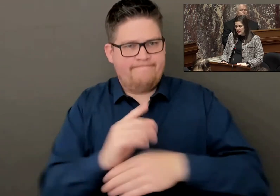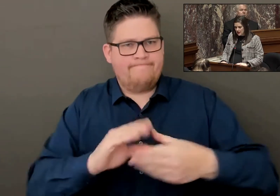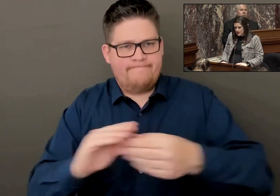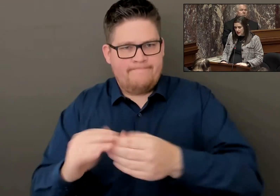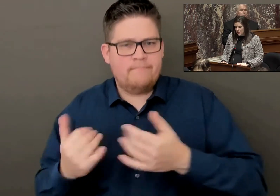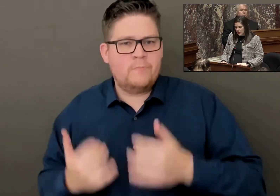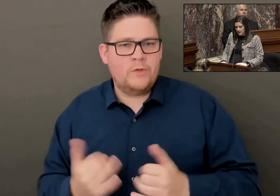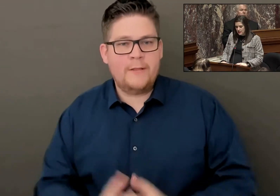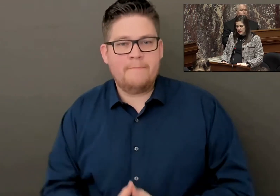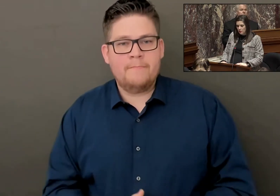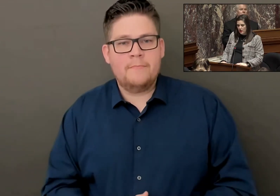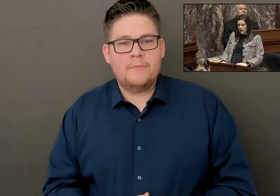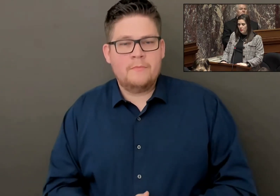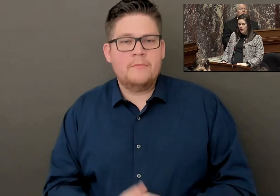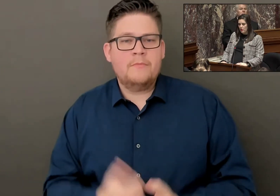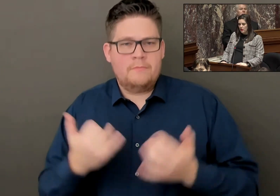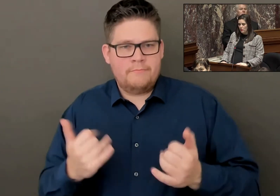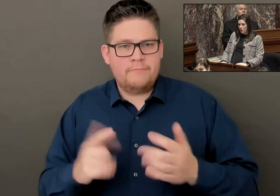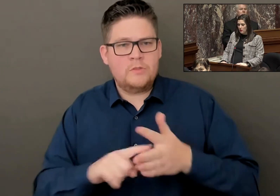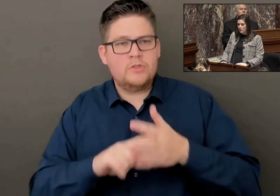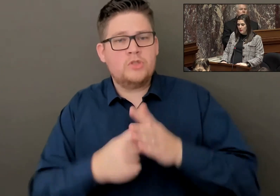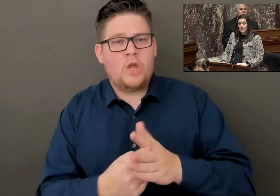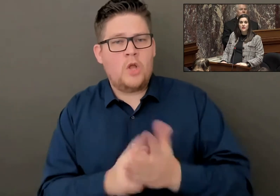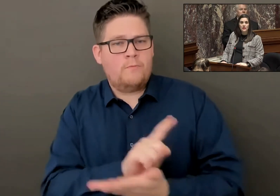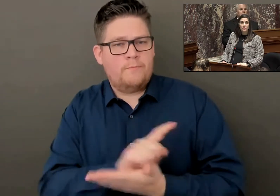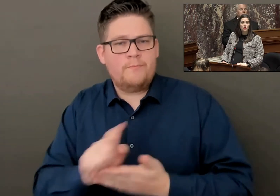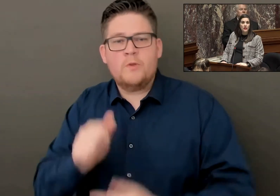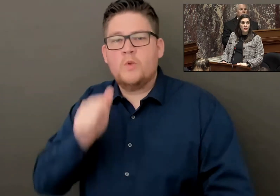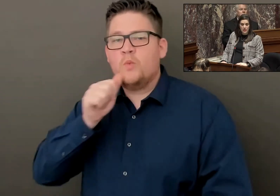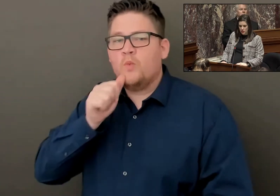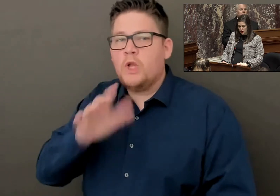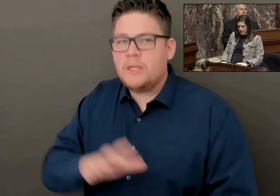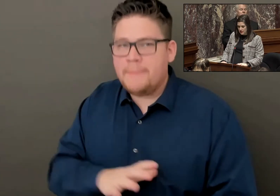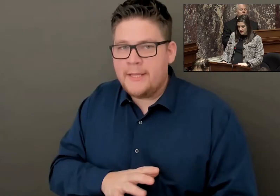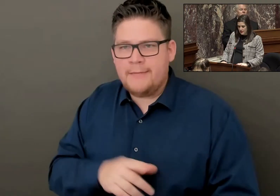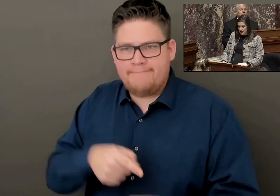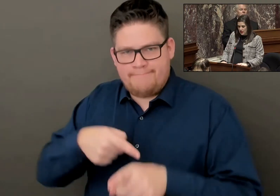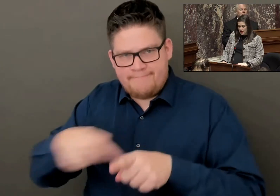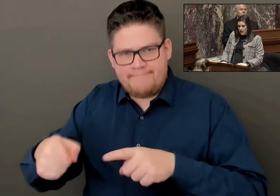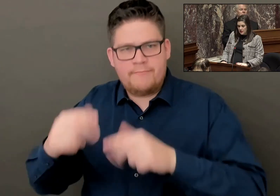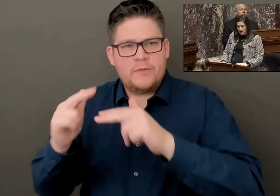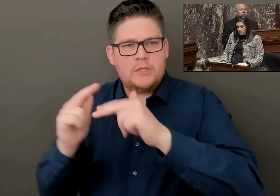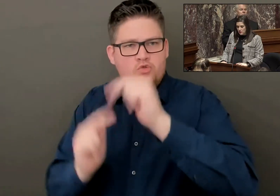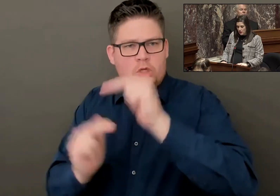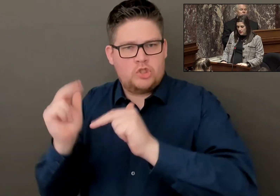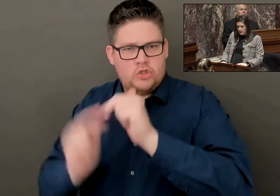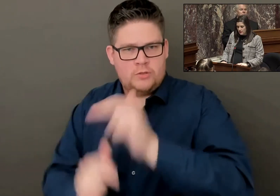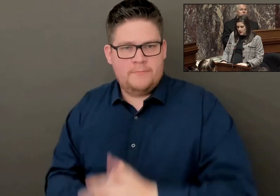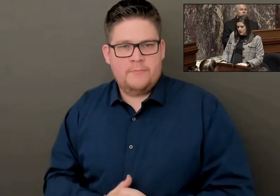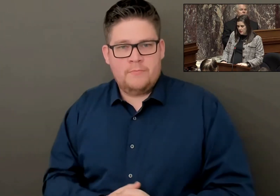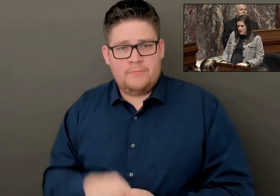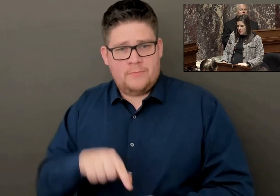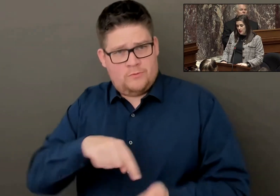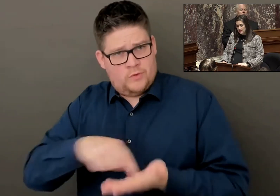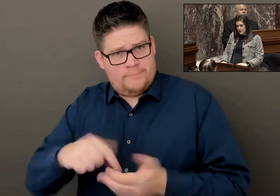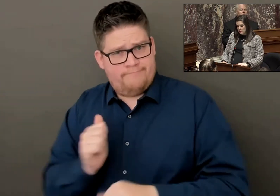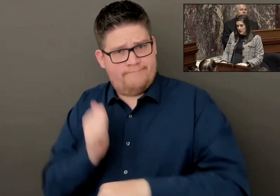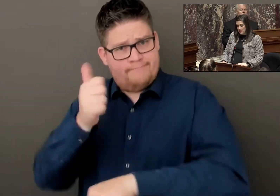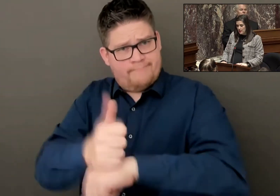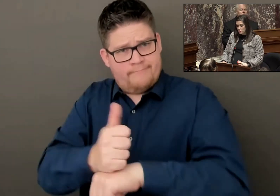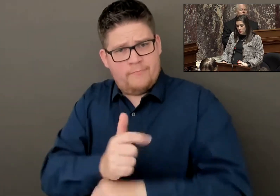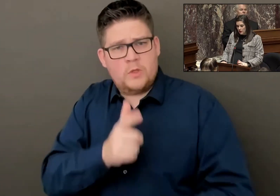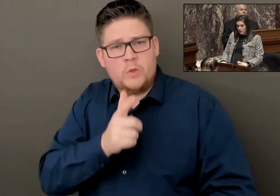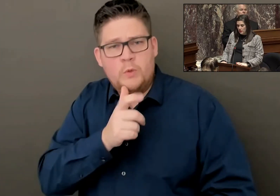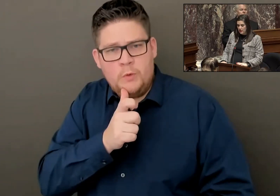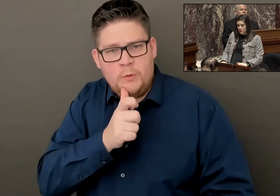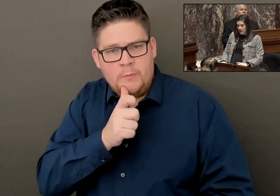week is dedicated to celebrating and promoting the role of women in skilled trades industries. It's also an honor to have the same week